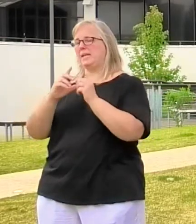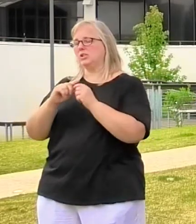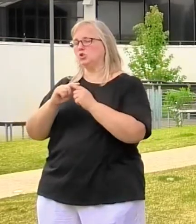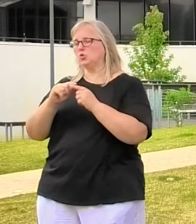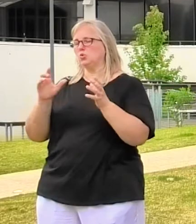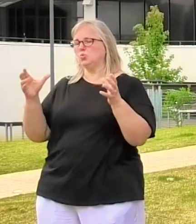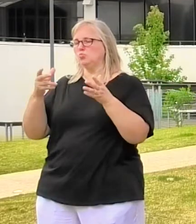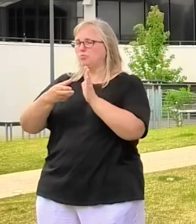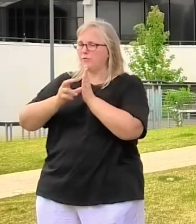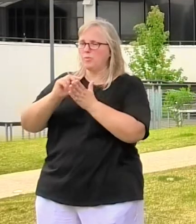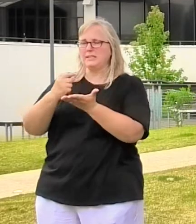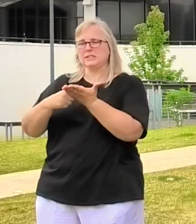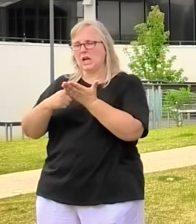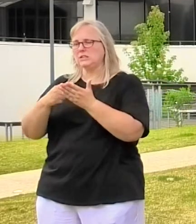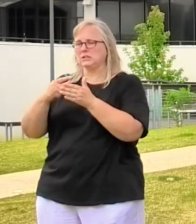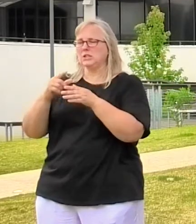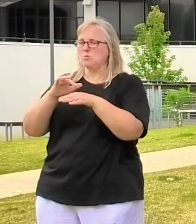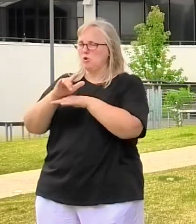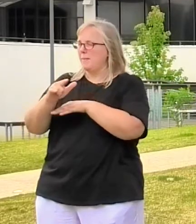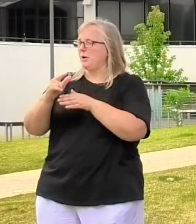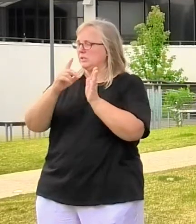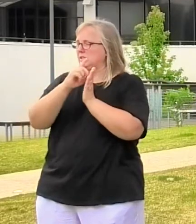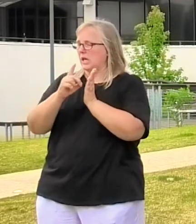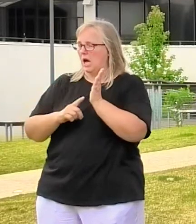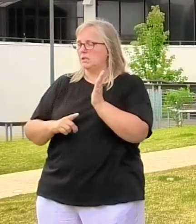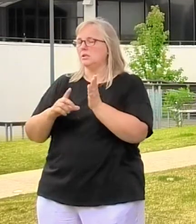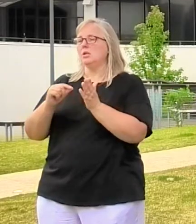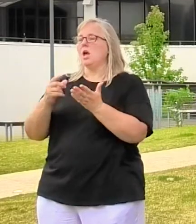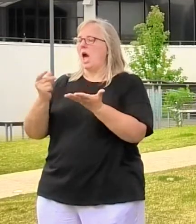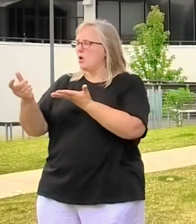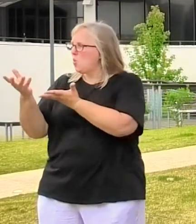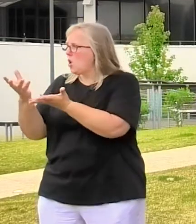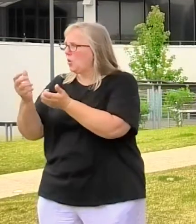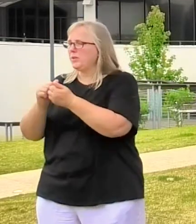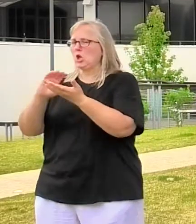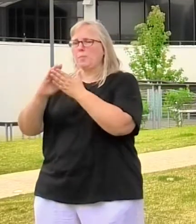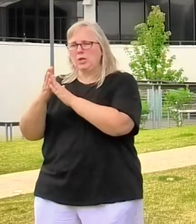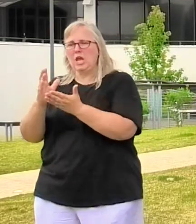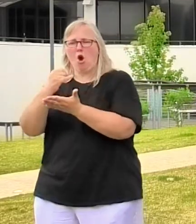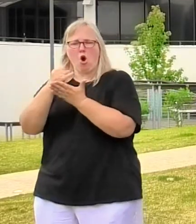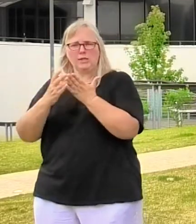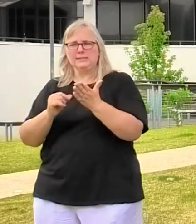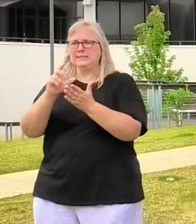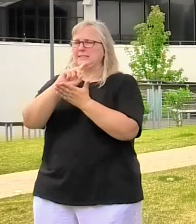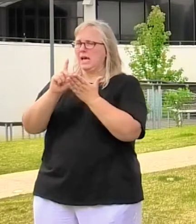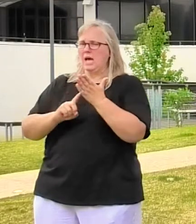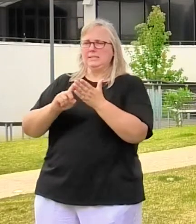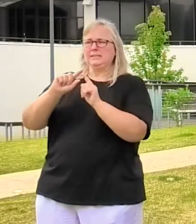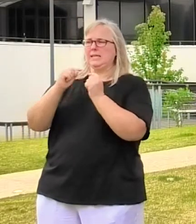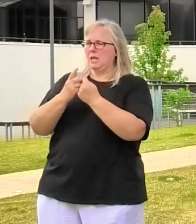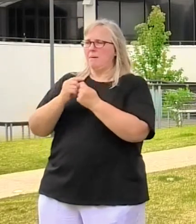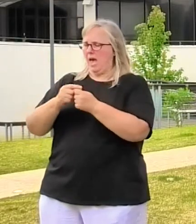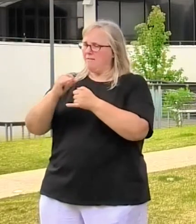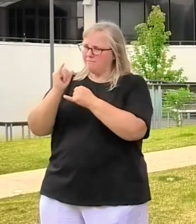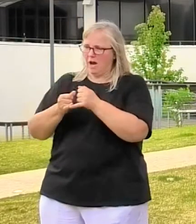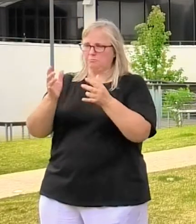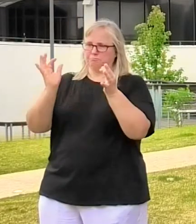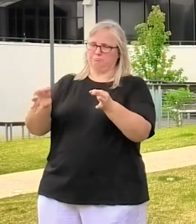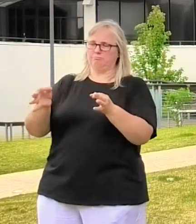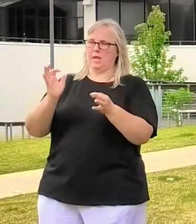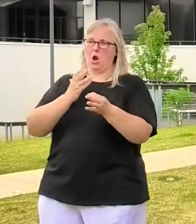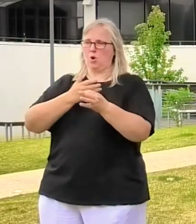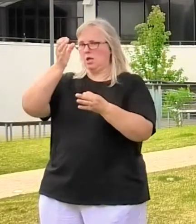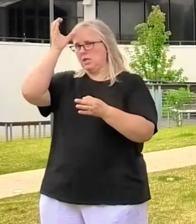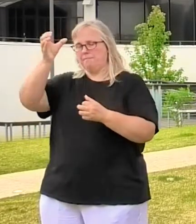work with the community, the artists, and our design team and finalize our concepts. This is an effort